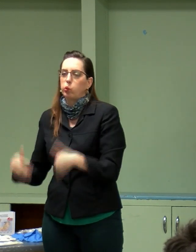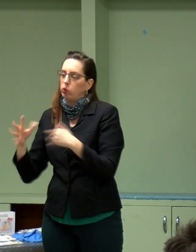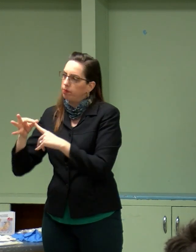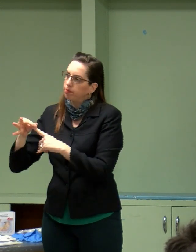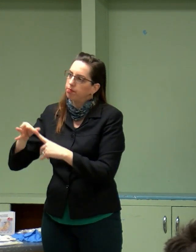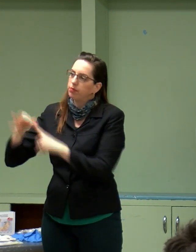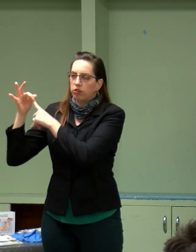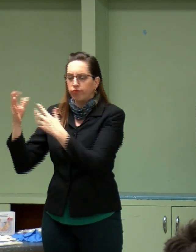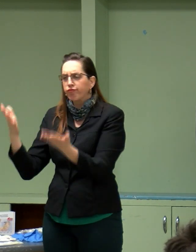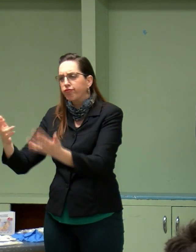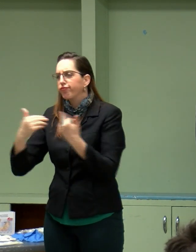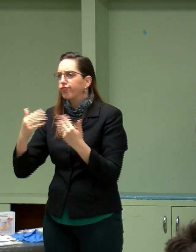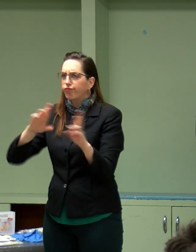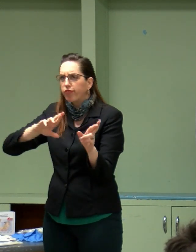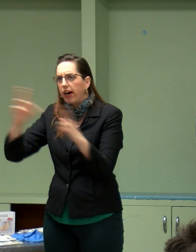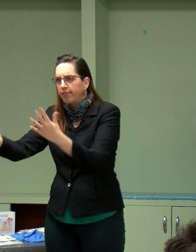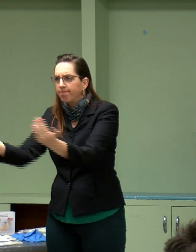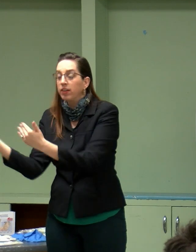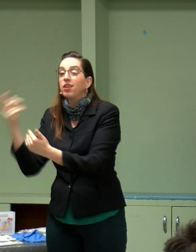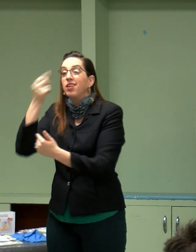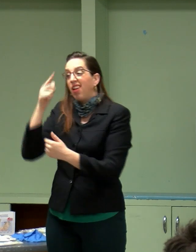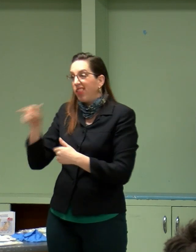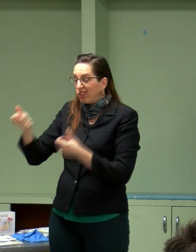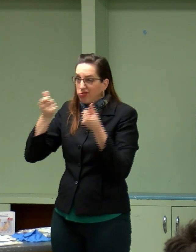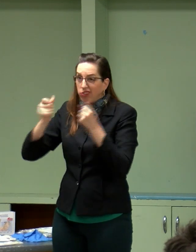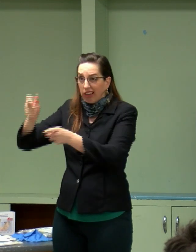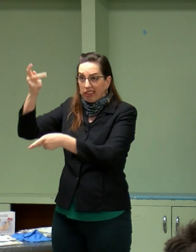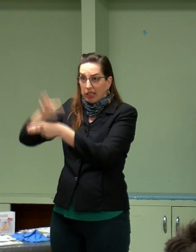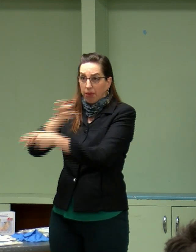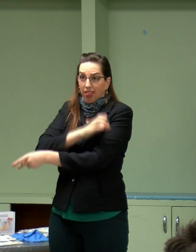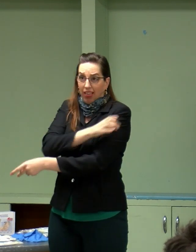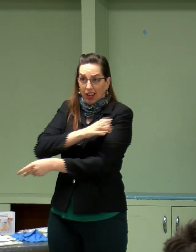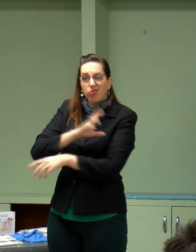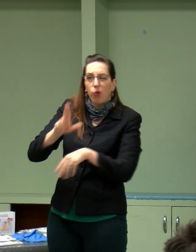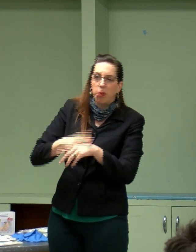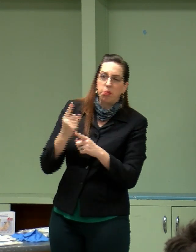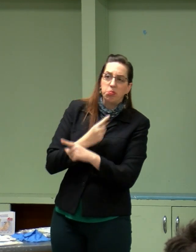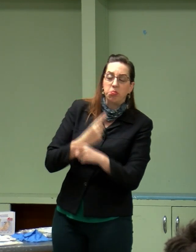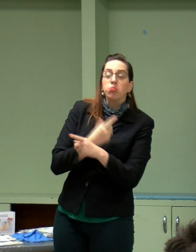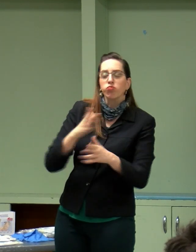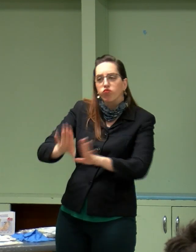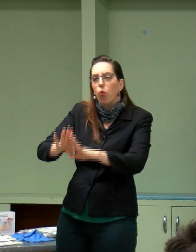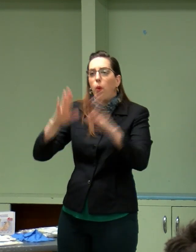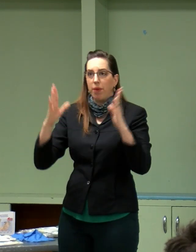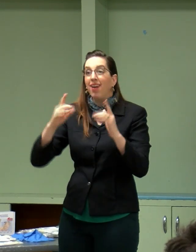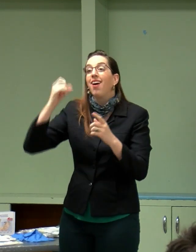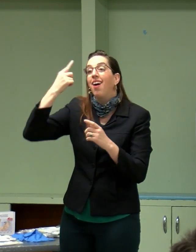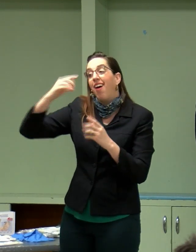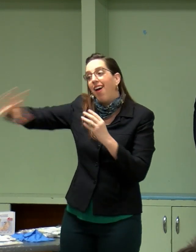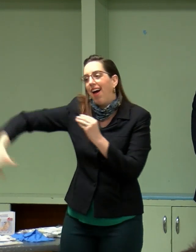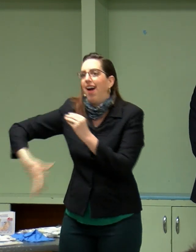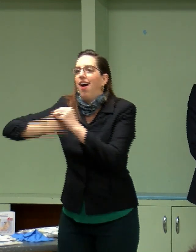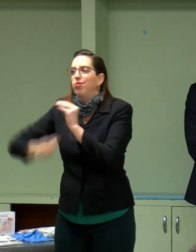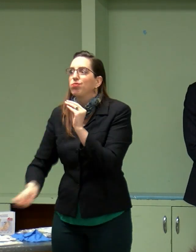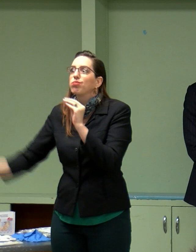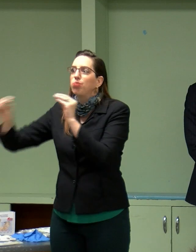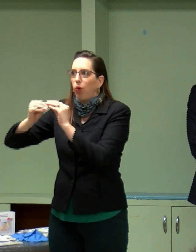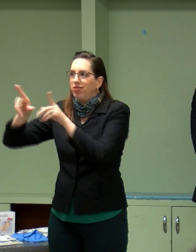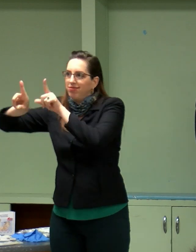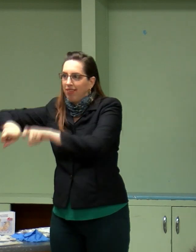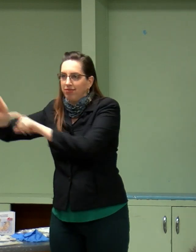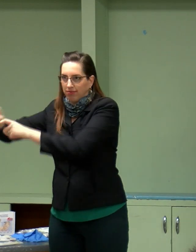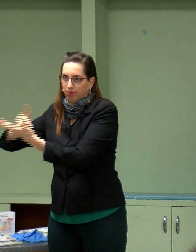Houston has worked overtime to keep its normal clinic doors open while at the same time expanding its services through this vital